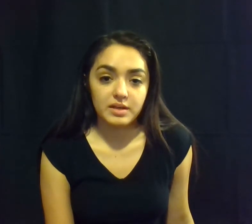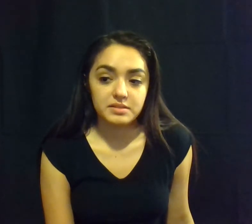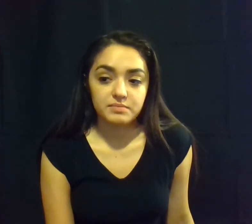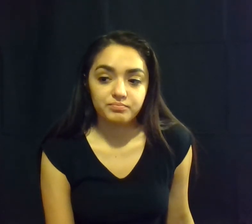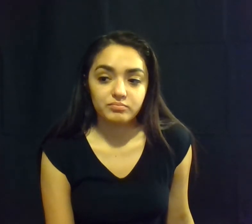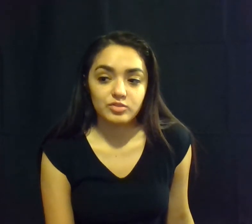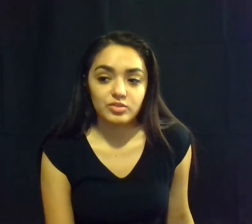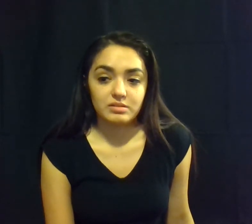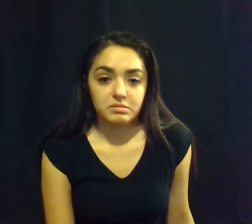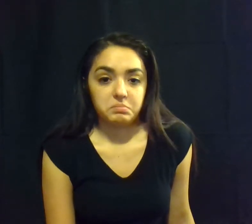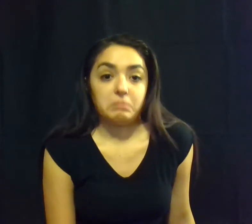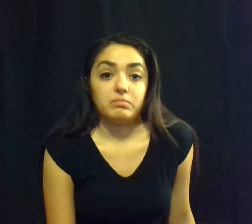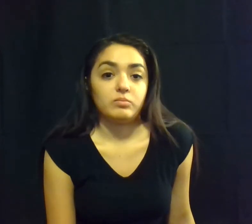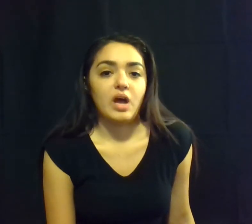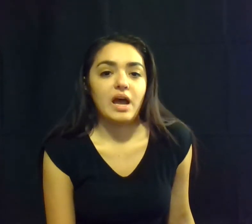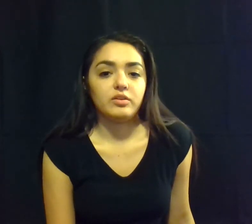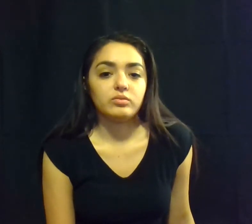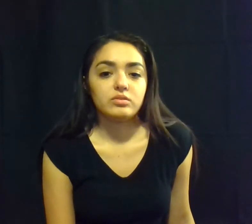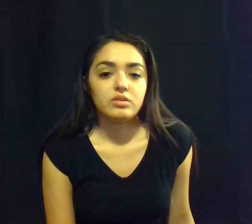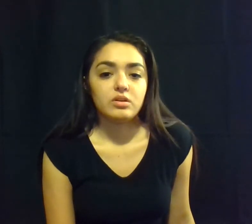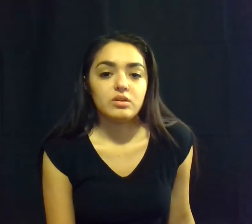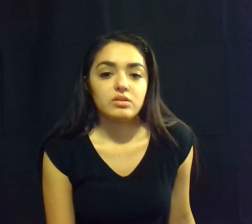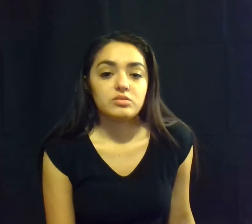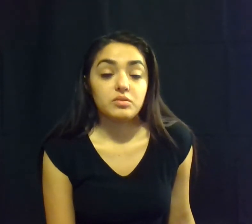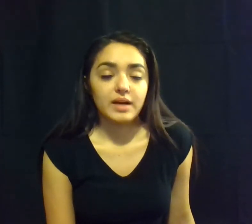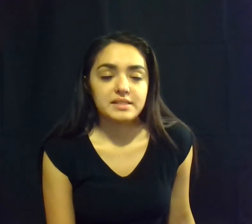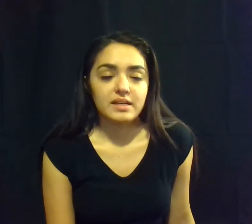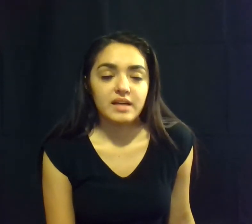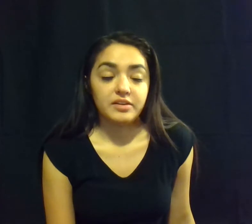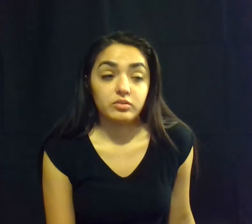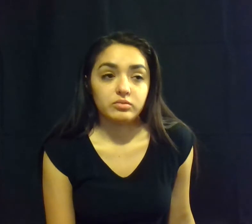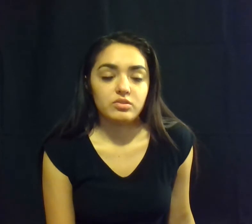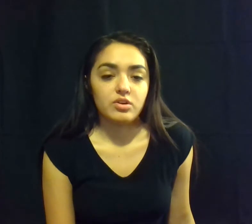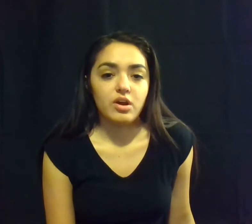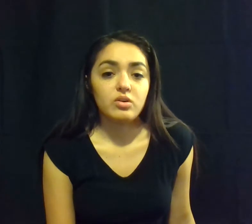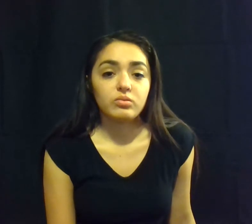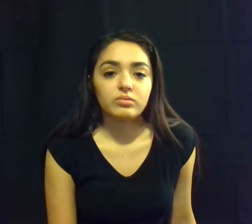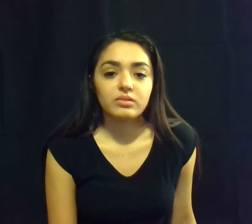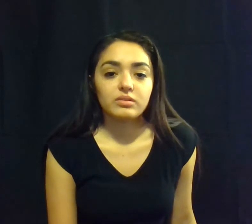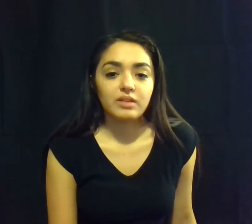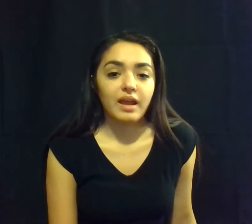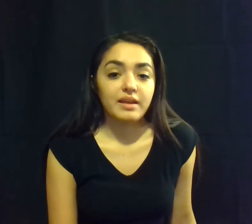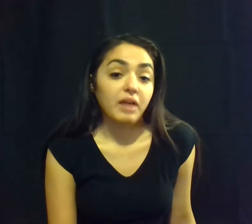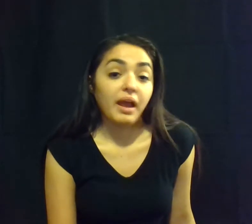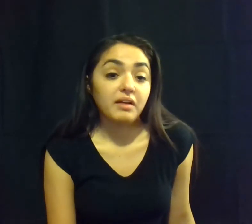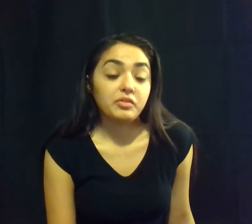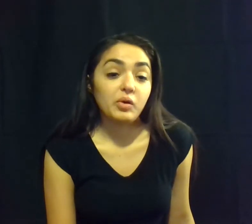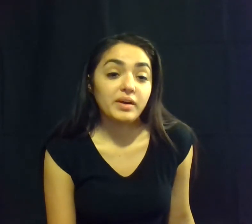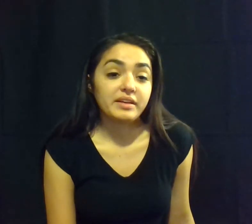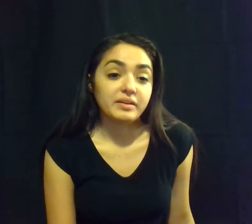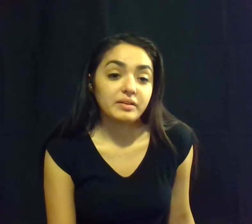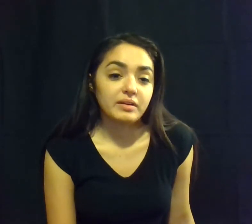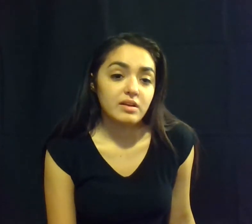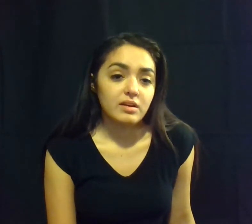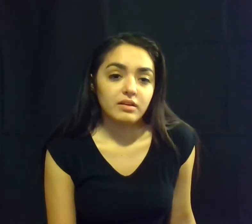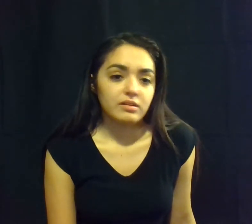was. She said, "Well, I don't." So I said, "I don't know. I have no idea." And I